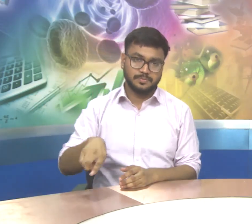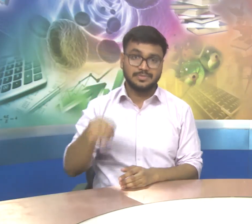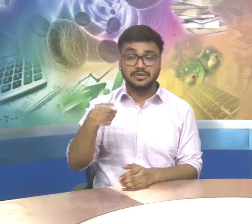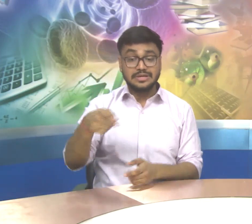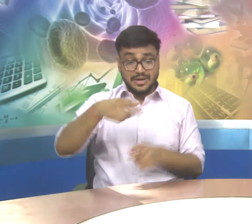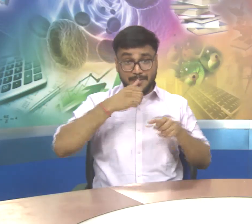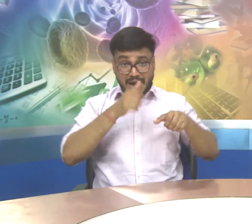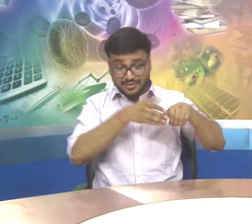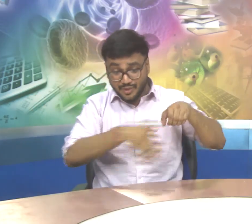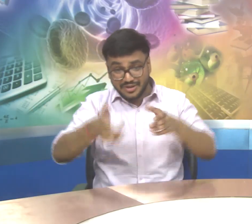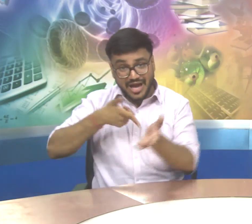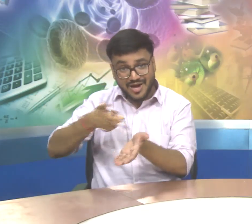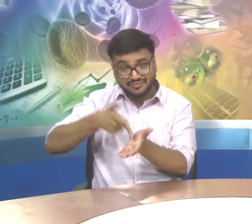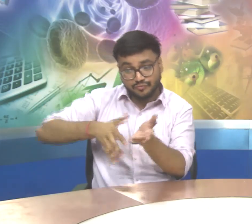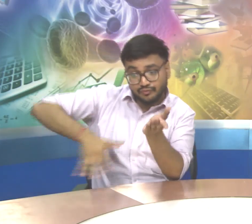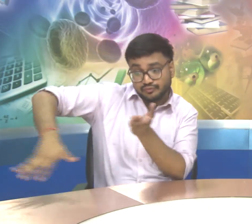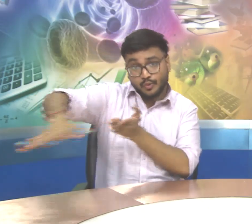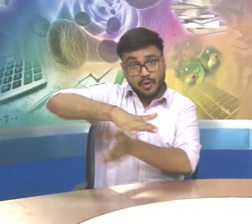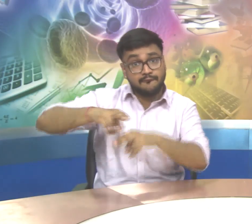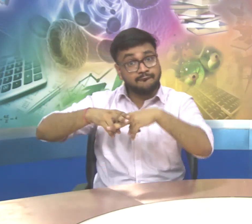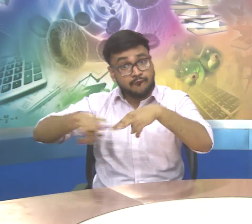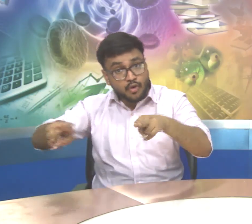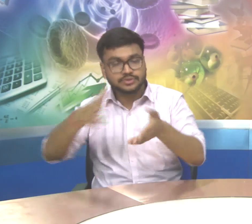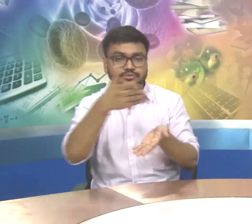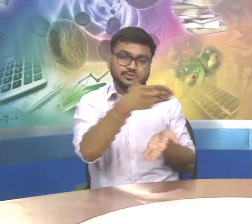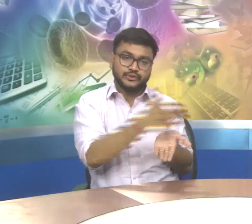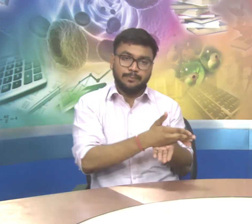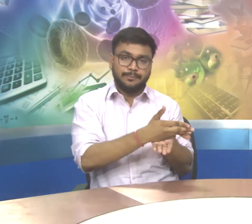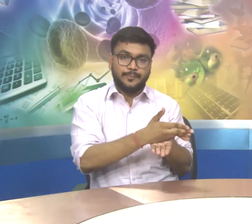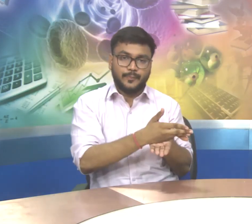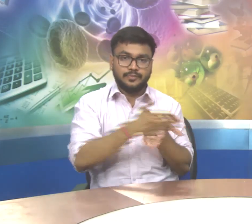or excessive use of water in agriculture.